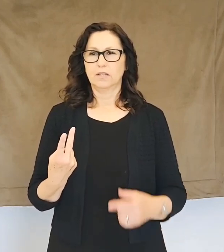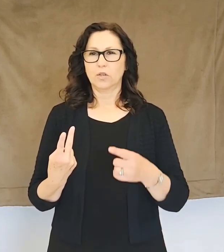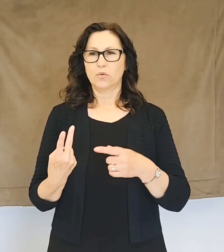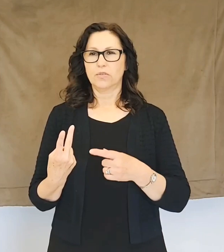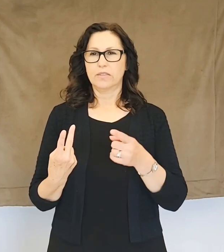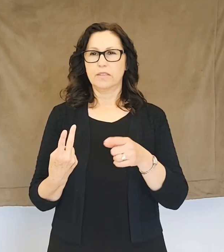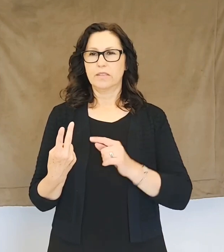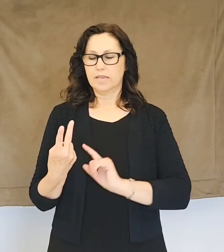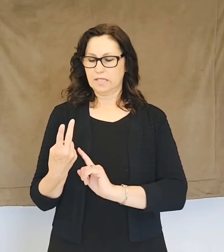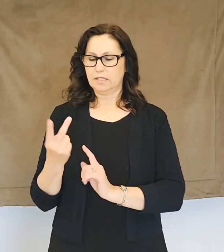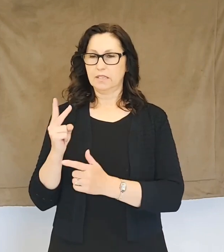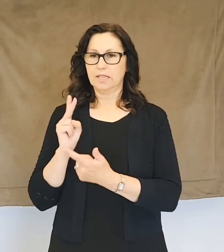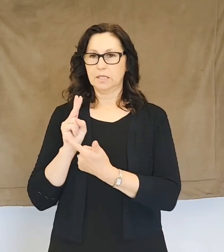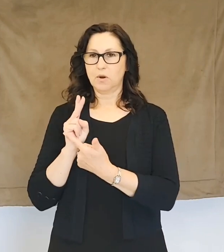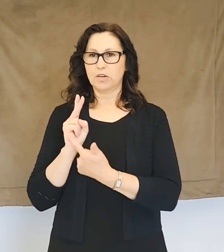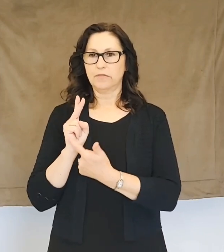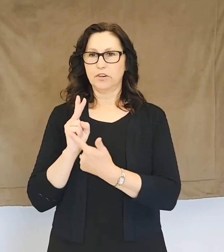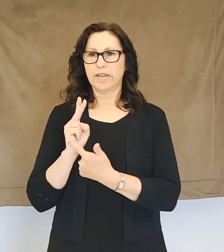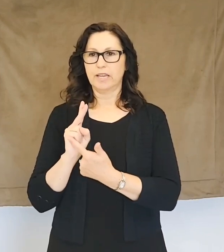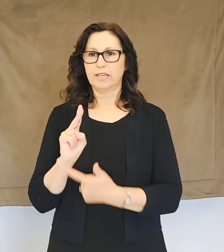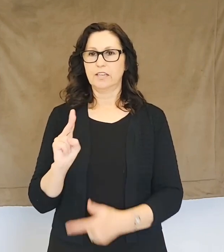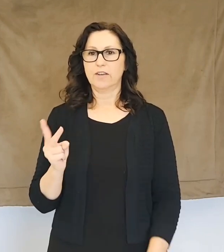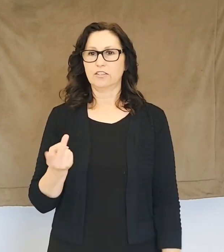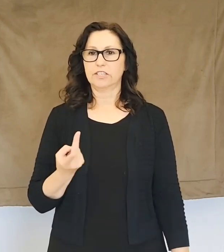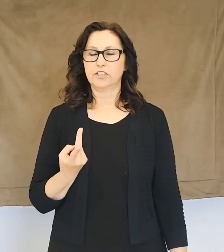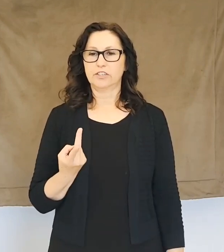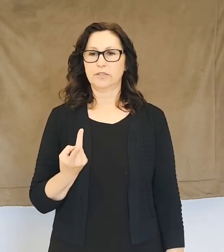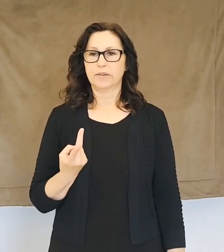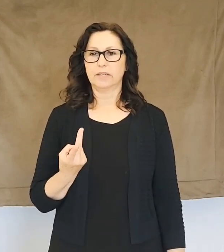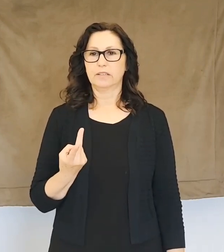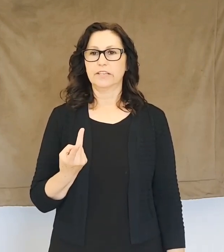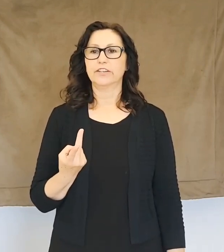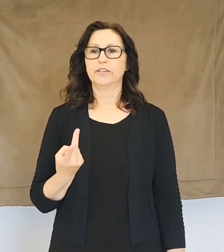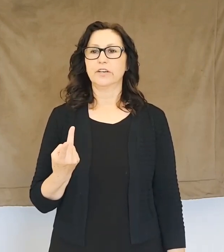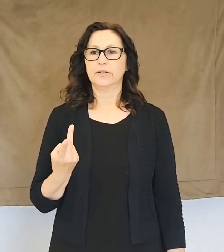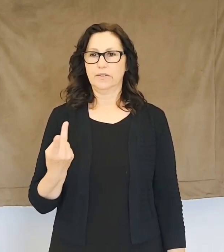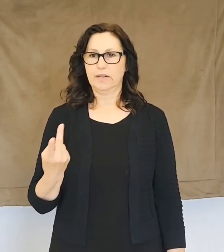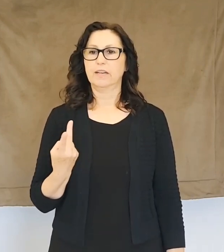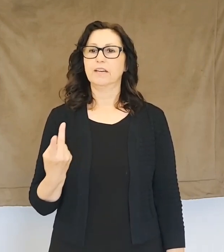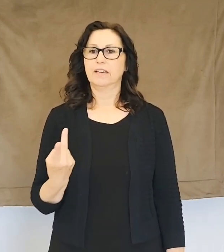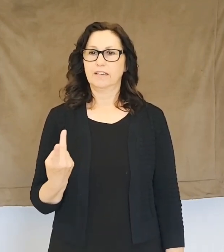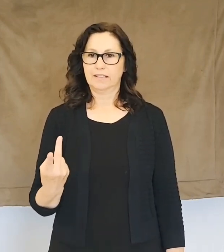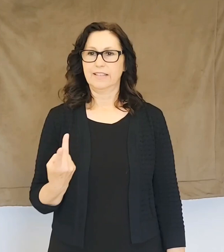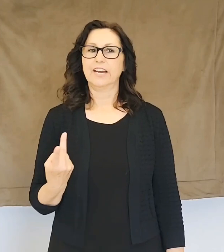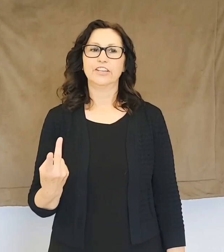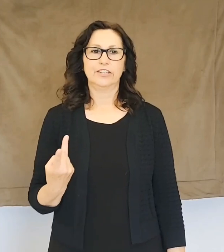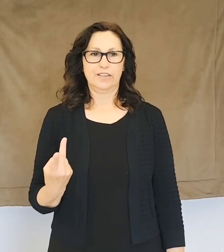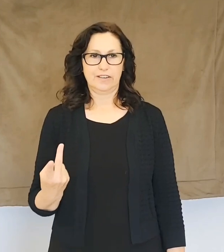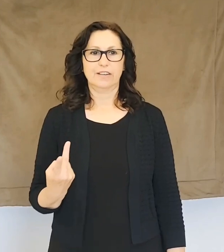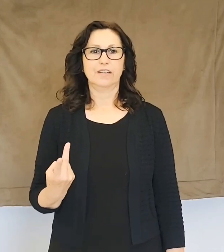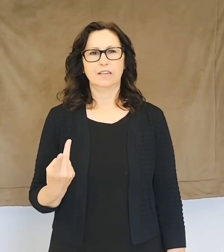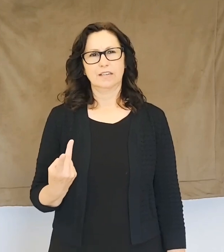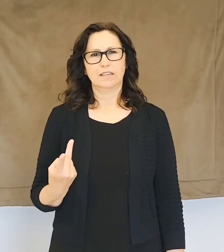So this part of your hand, you actually turn it around. There you go. Oh, okay. So like there this. You go. Okay.